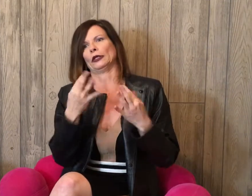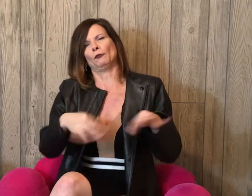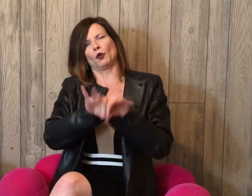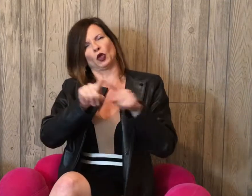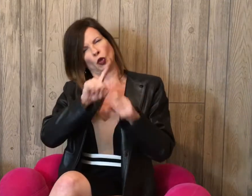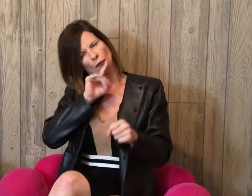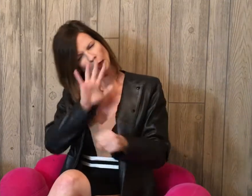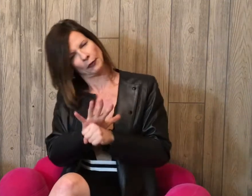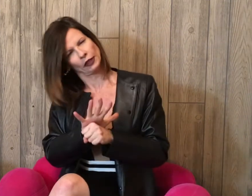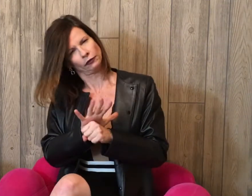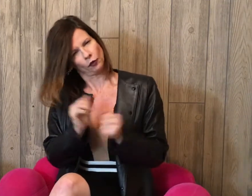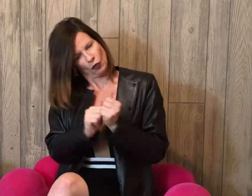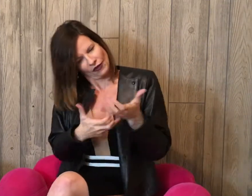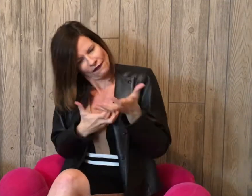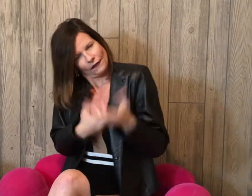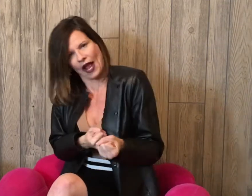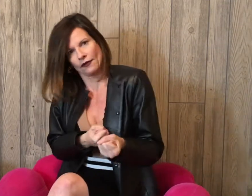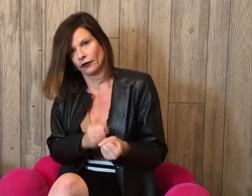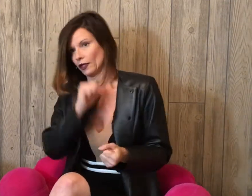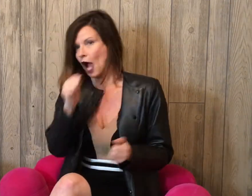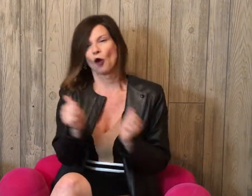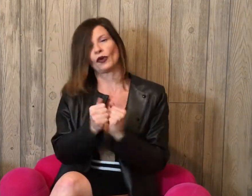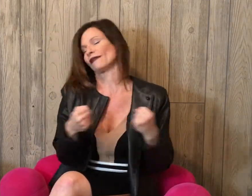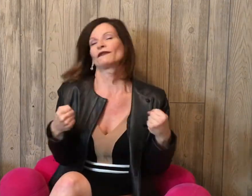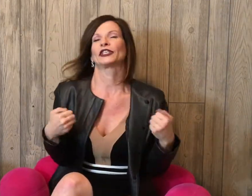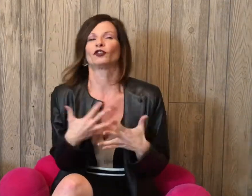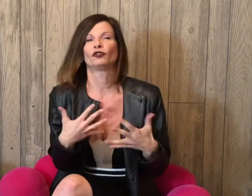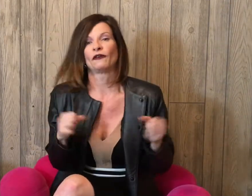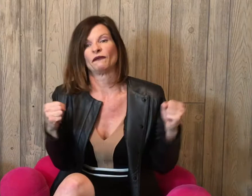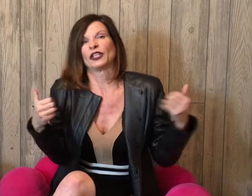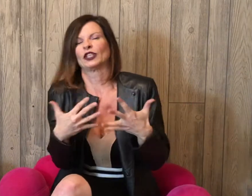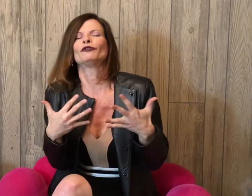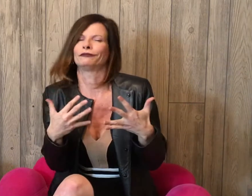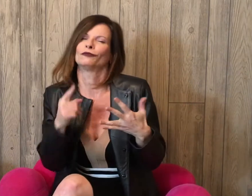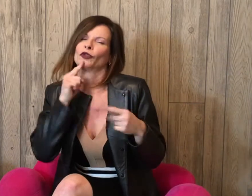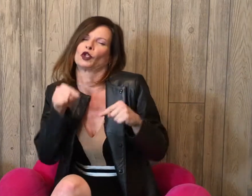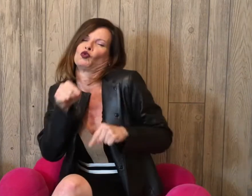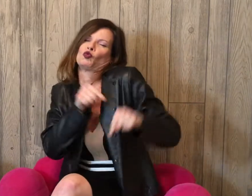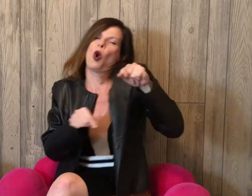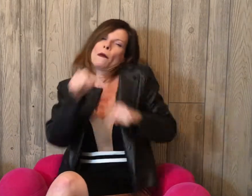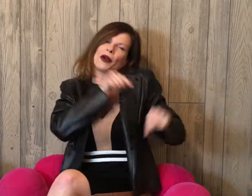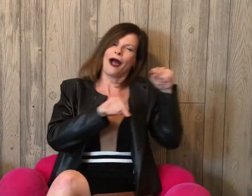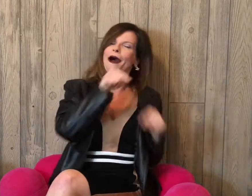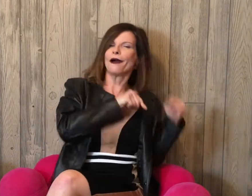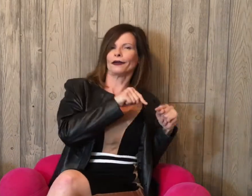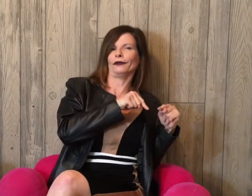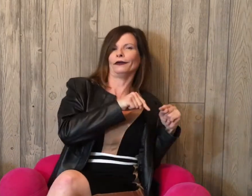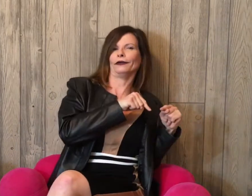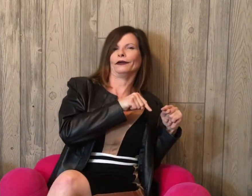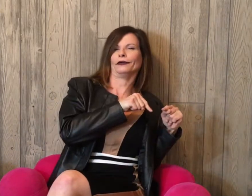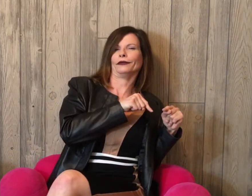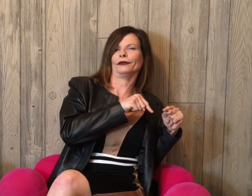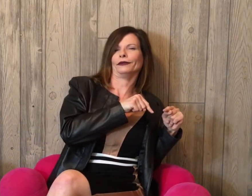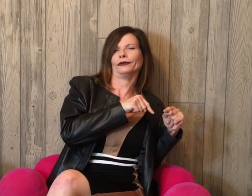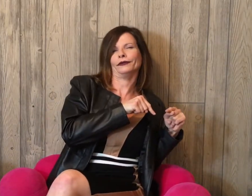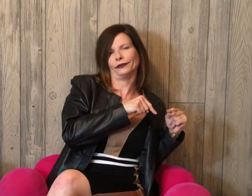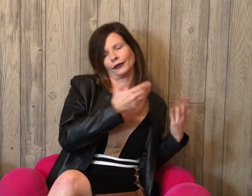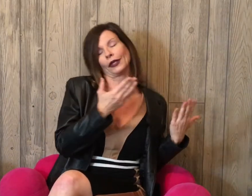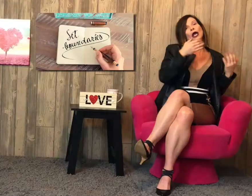with faith and not with fear. Because with fear, you're taking steps going back.